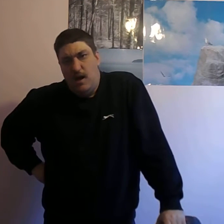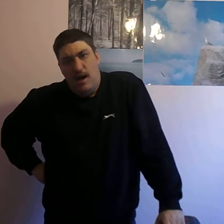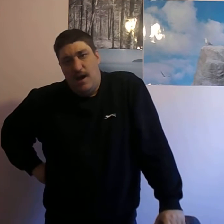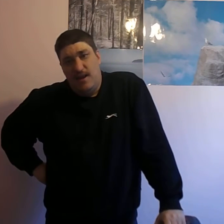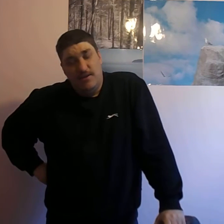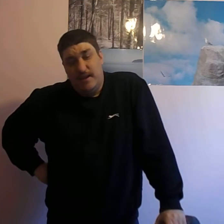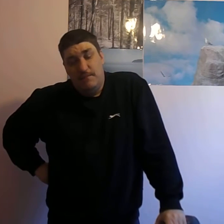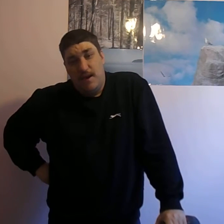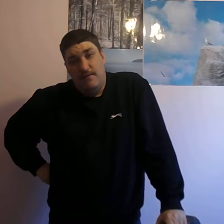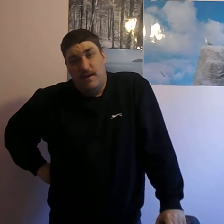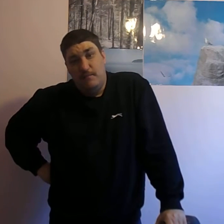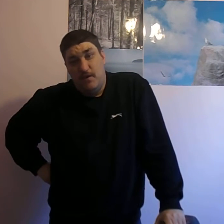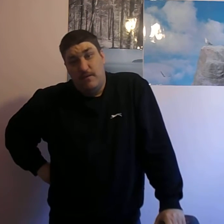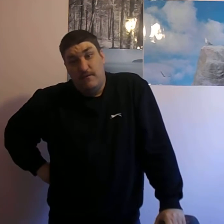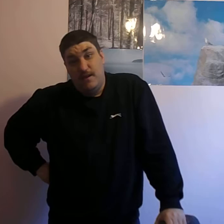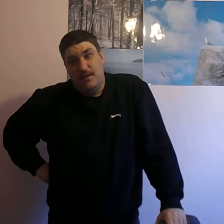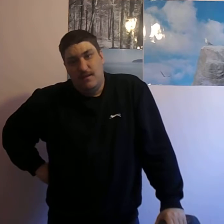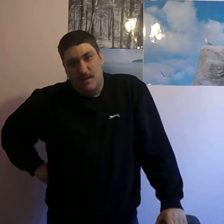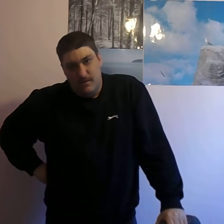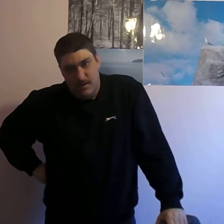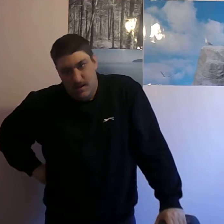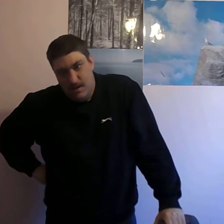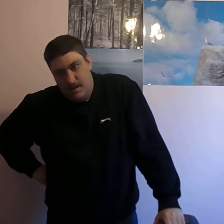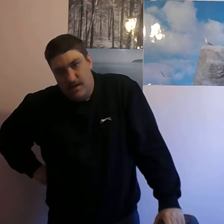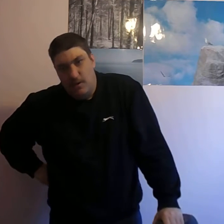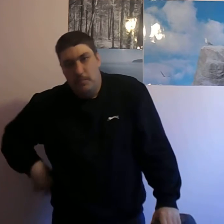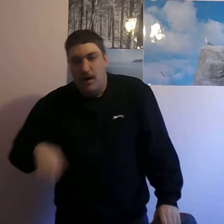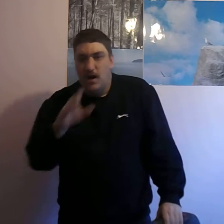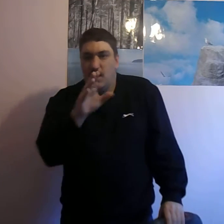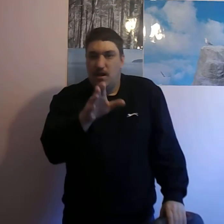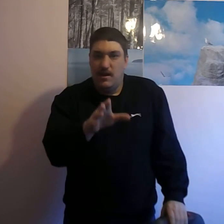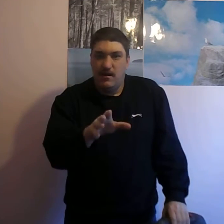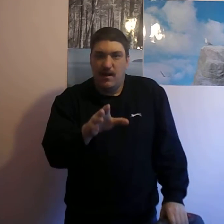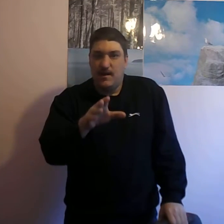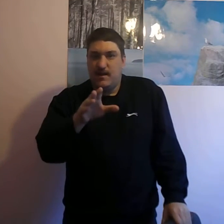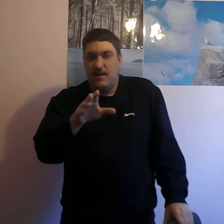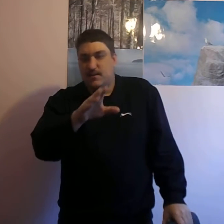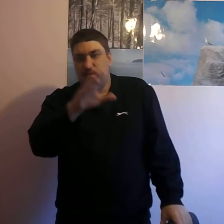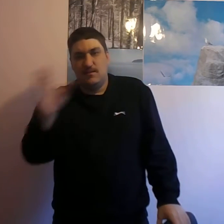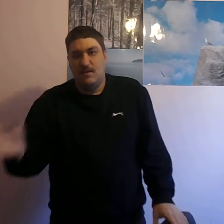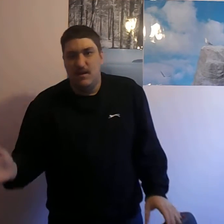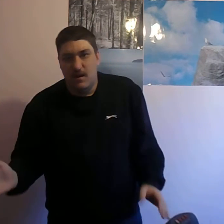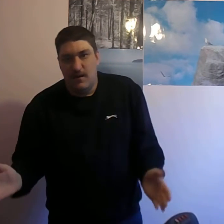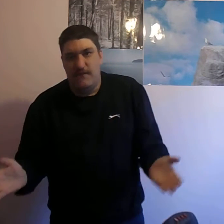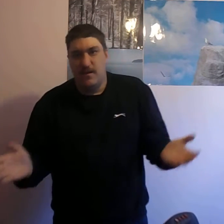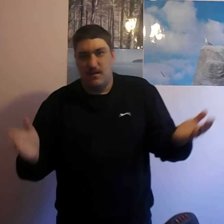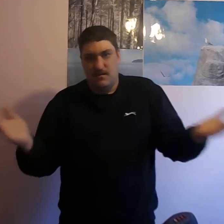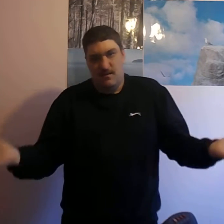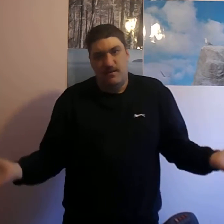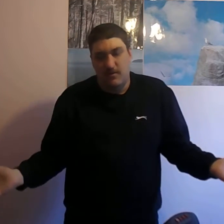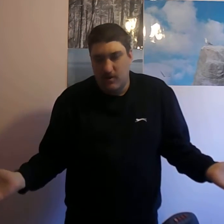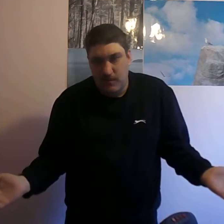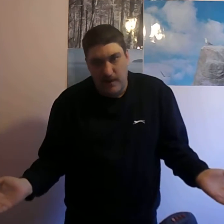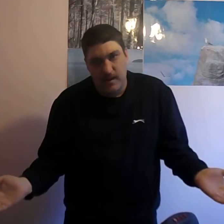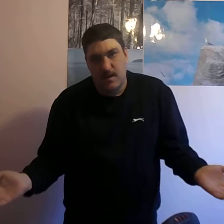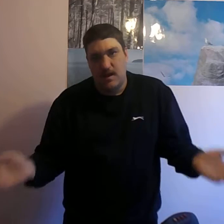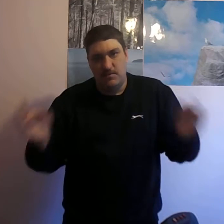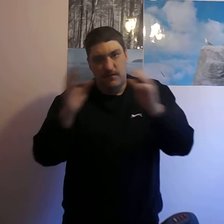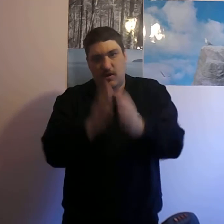I couldn't get my head around most of it. So, but like I said, if you're going to talk about these games, you've got to